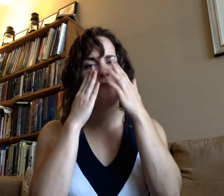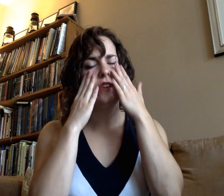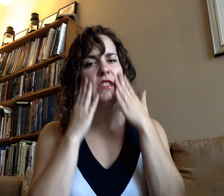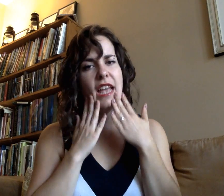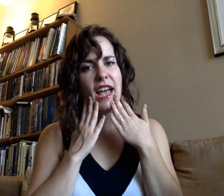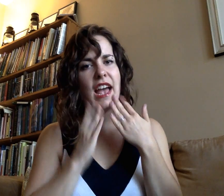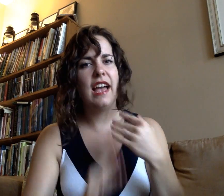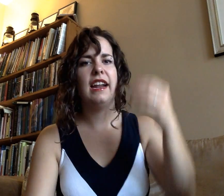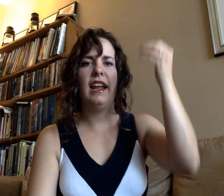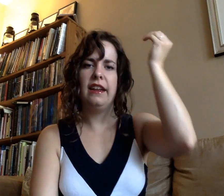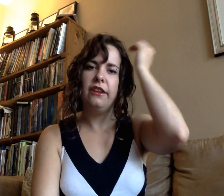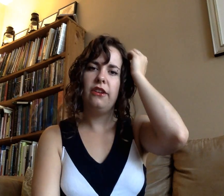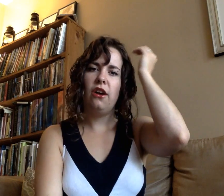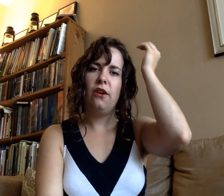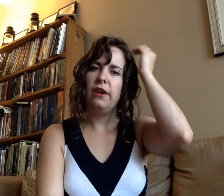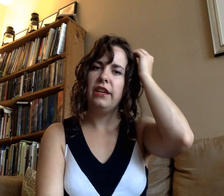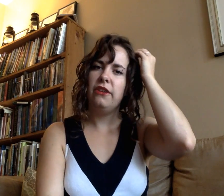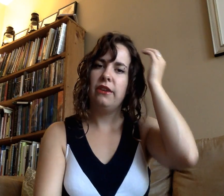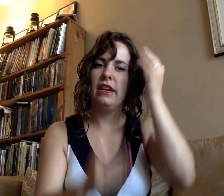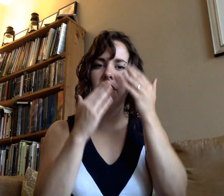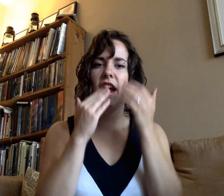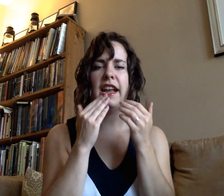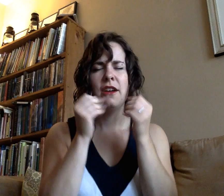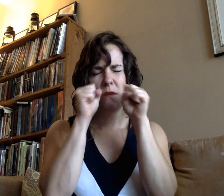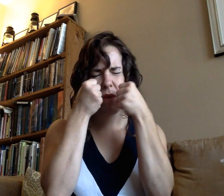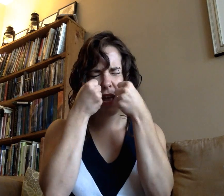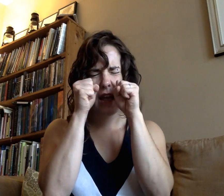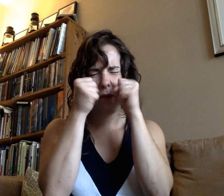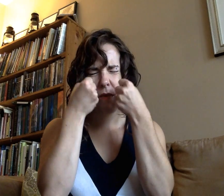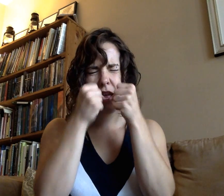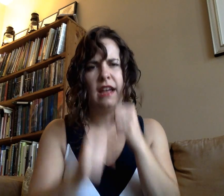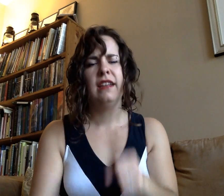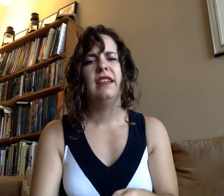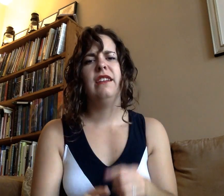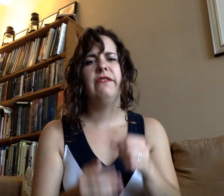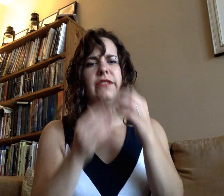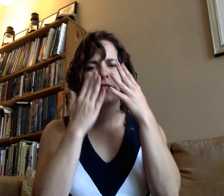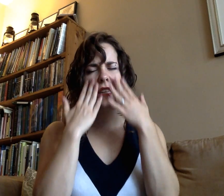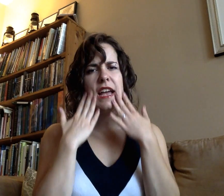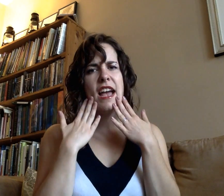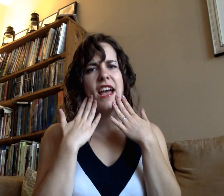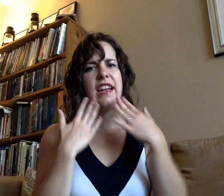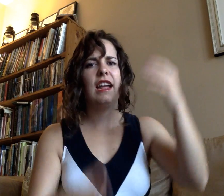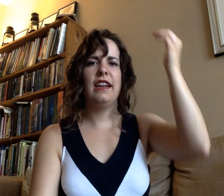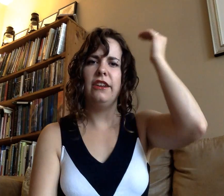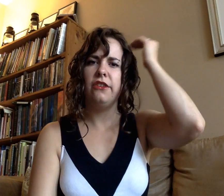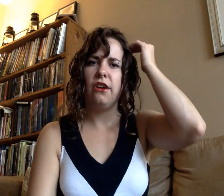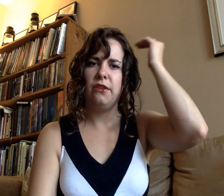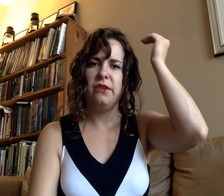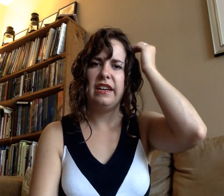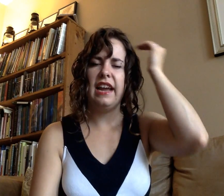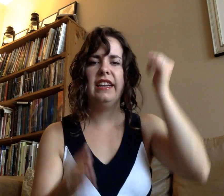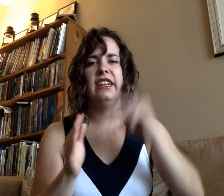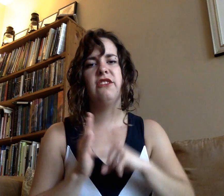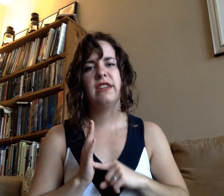you're sad and you know it, you can cry, wah, wah. If you're sad and you know it and you